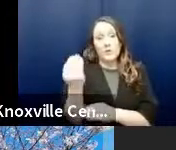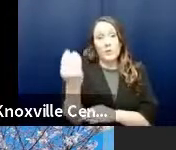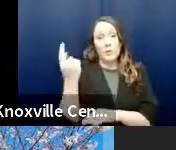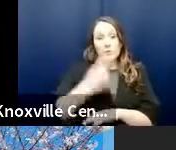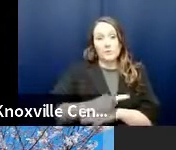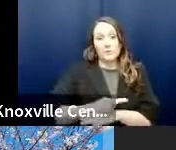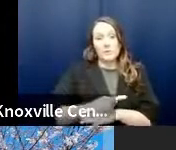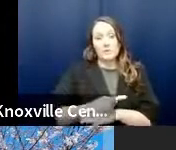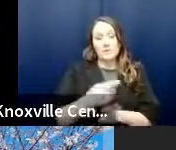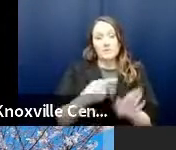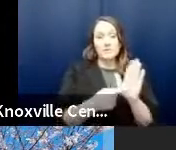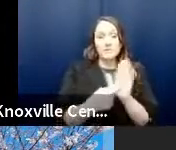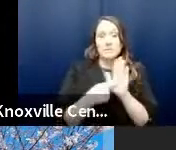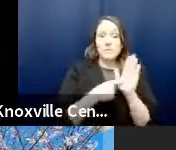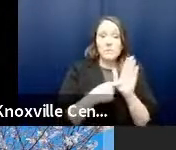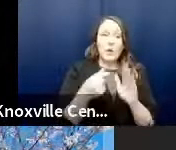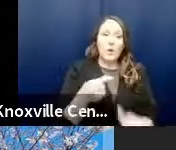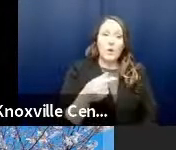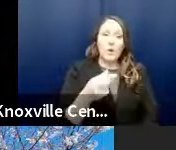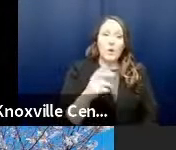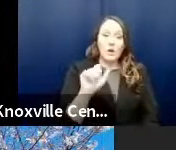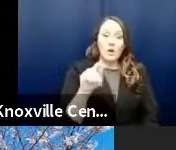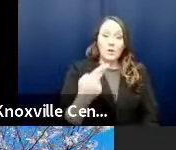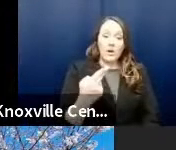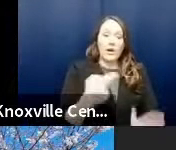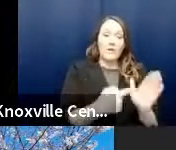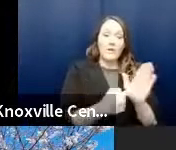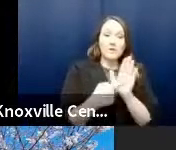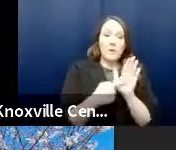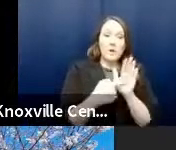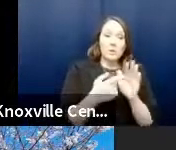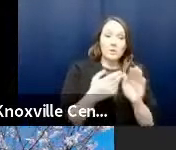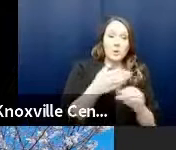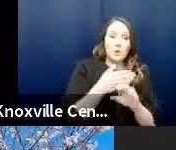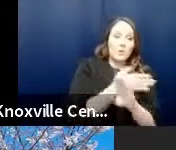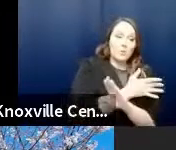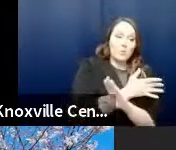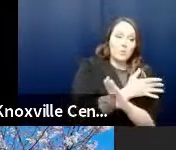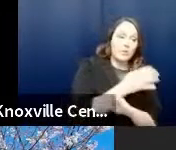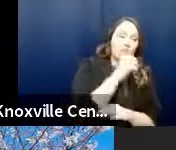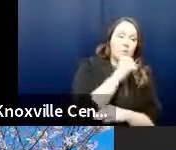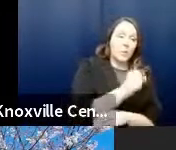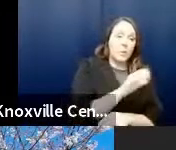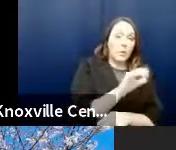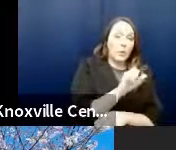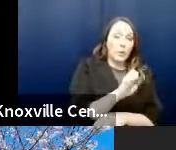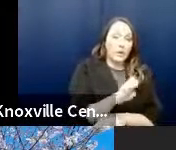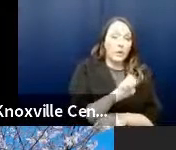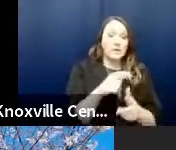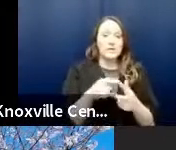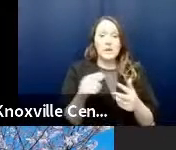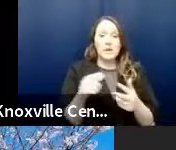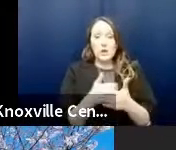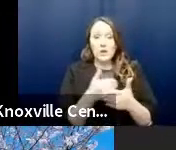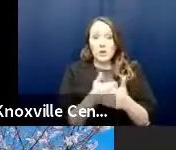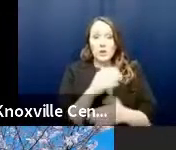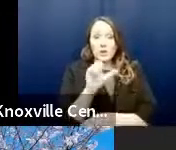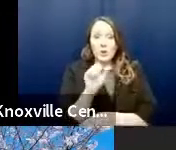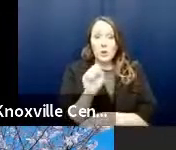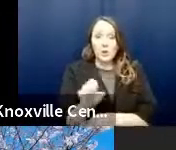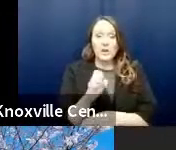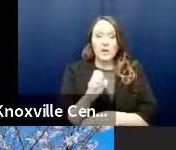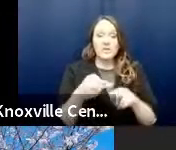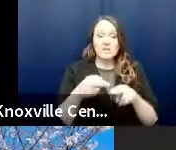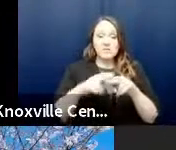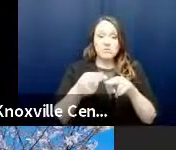this benchmark, we have a bar graph that shows previous cases, new cases, and the growth rate over time. Over this time period, we hit